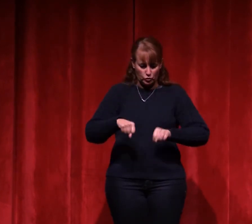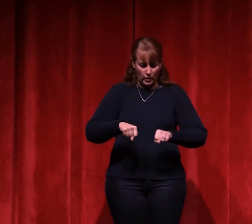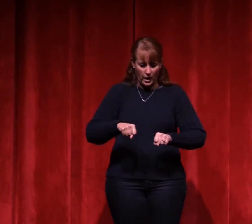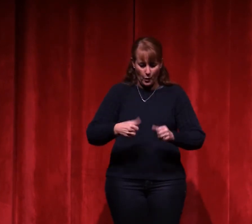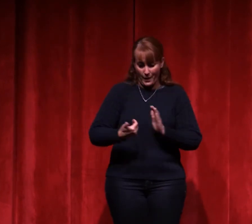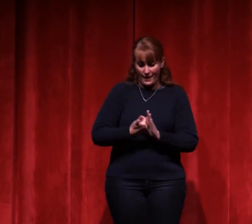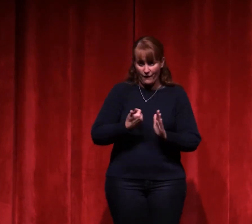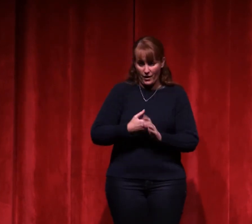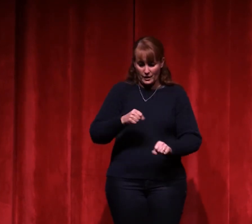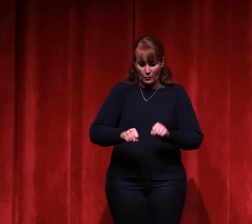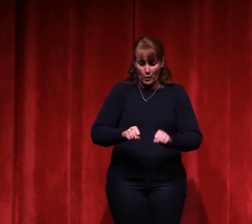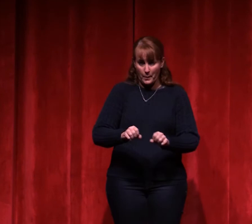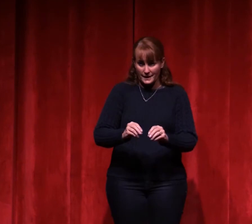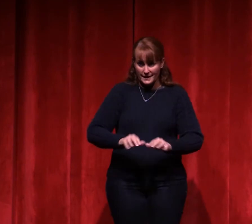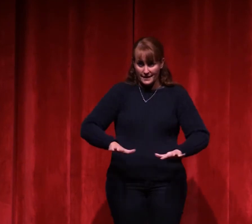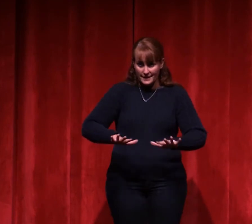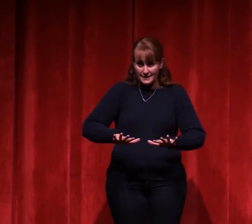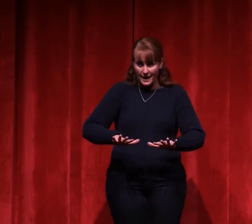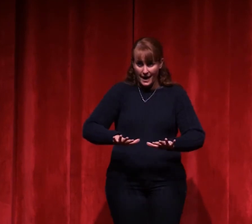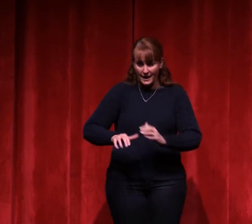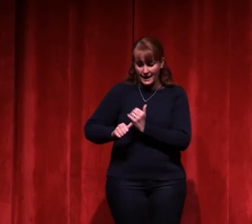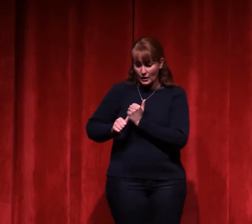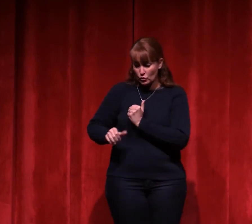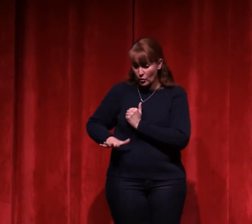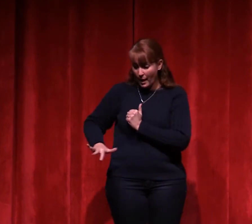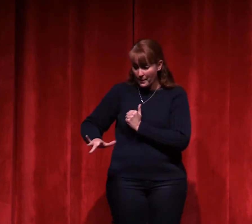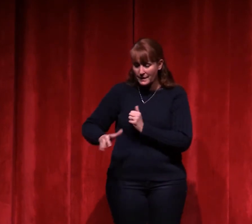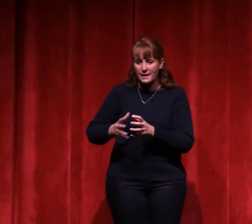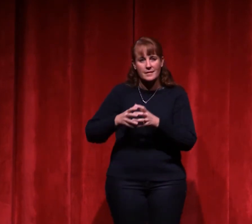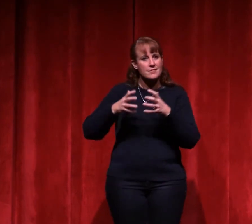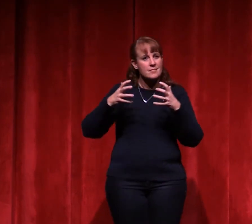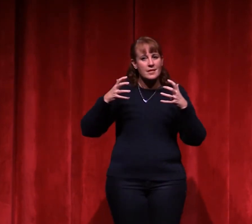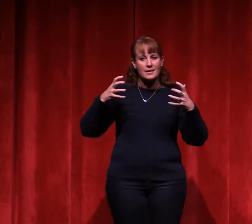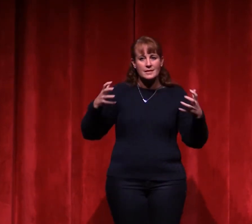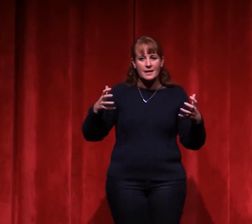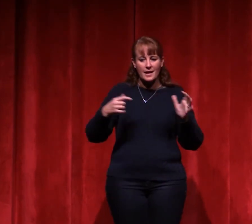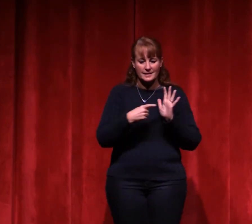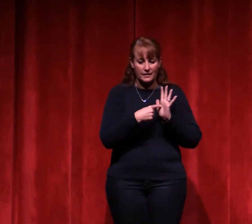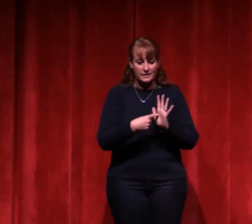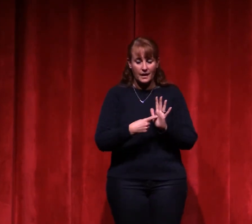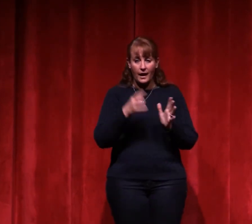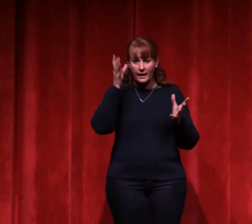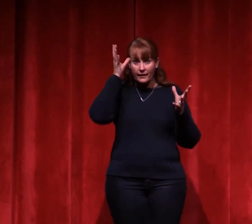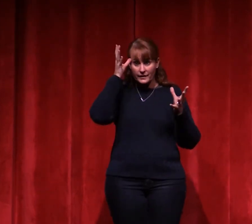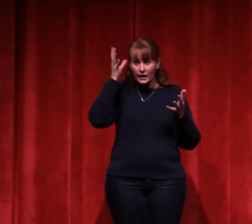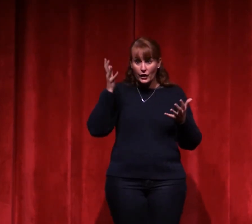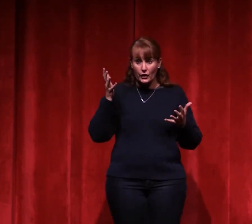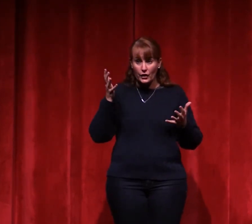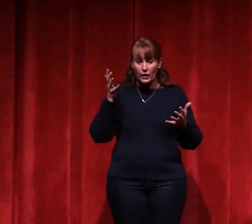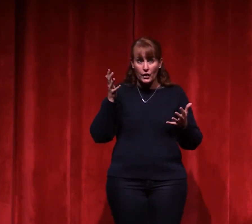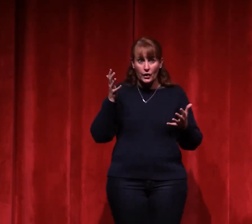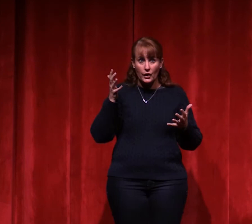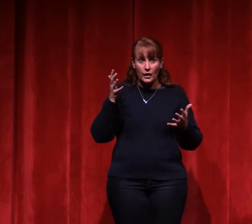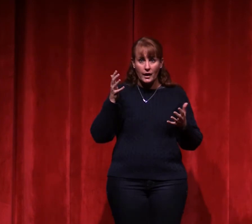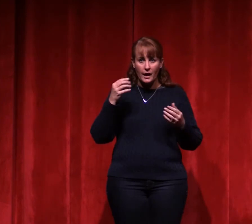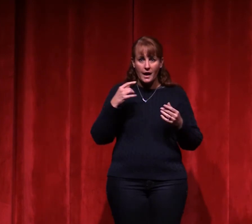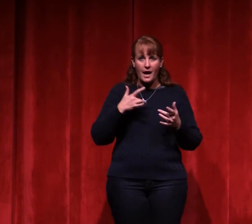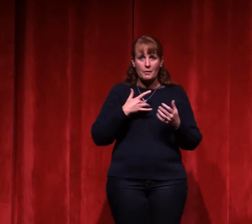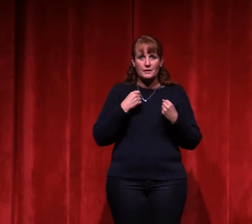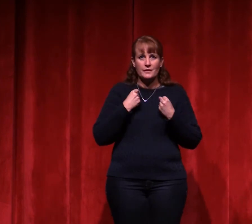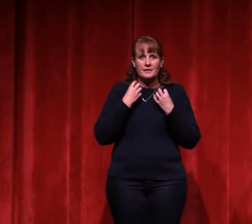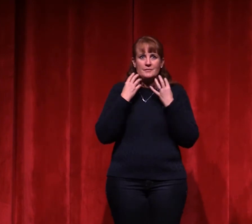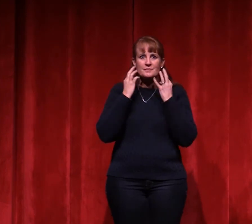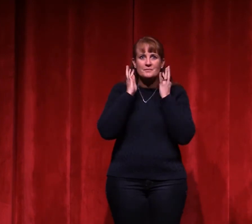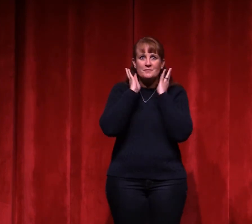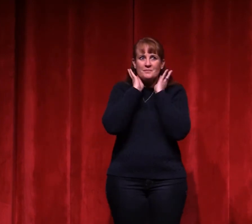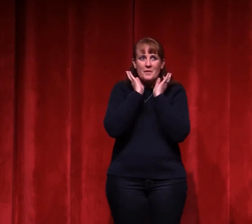hoof prints in the sand and droppings and tons of sign of deer. The hair was standing up